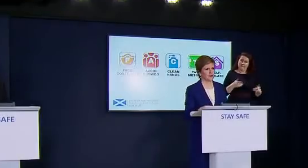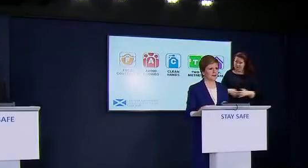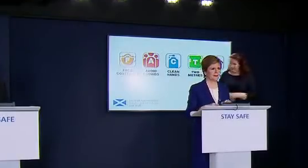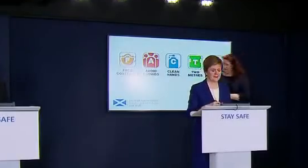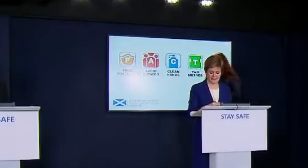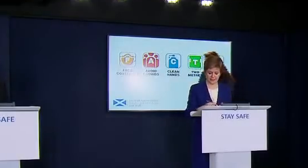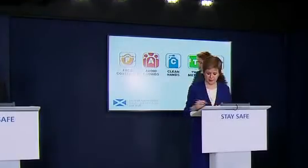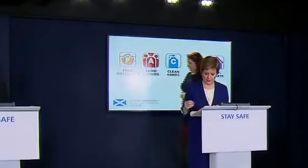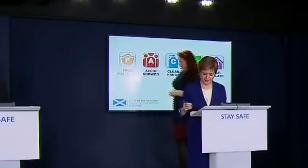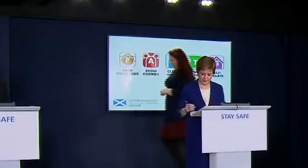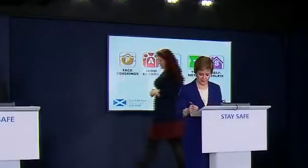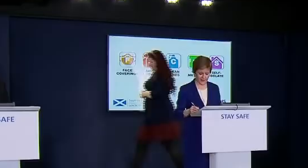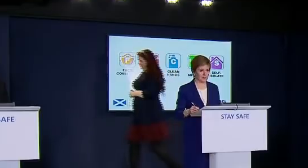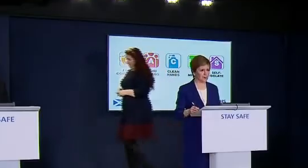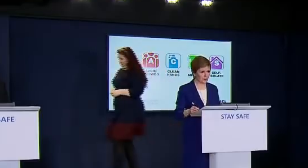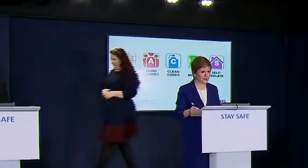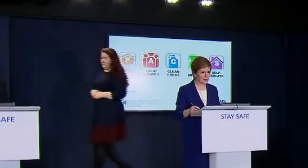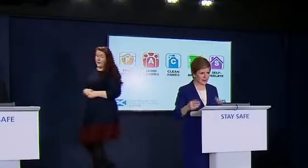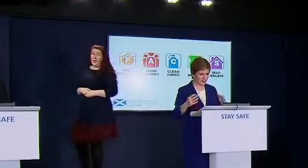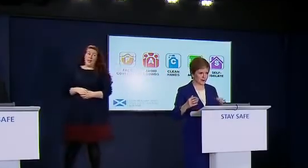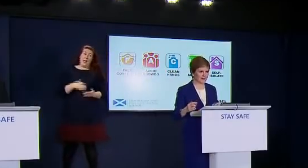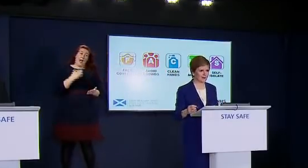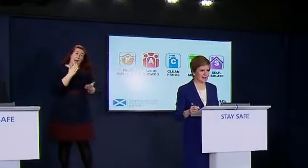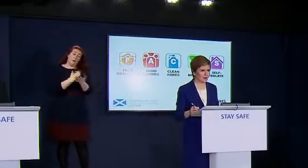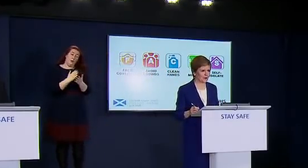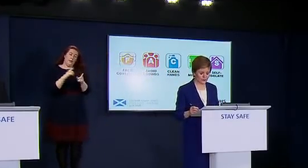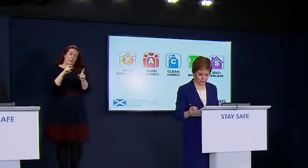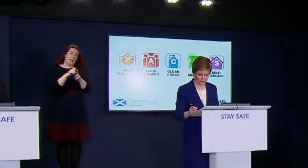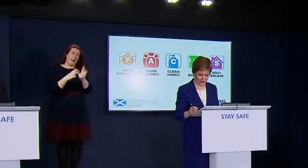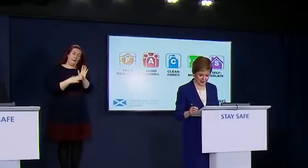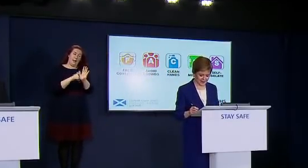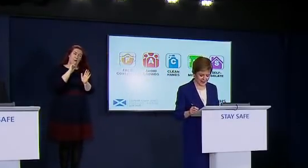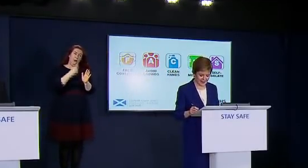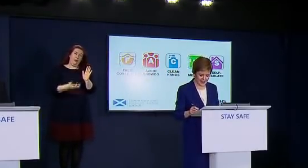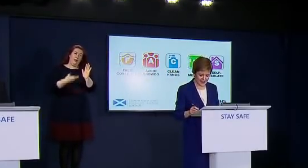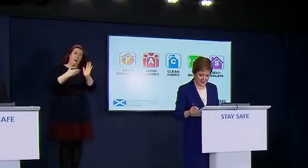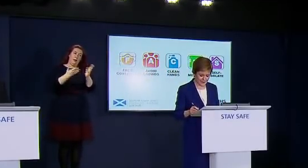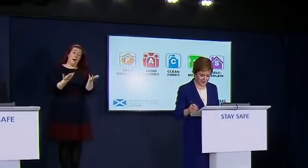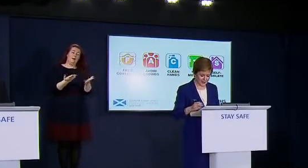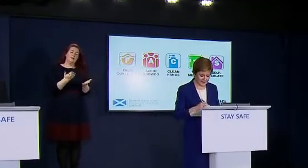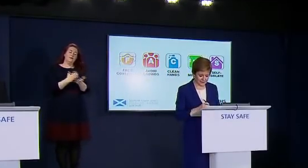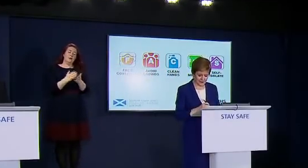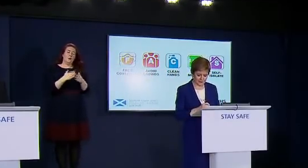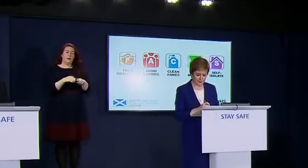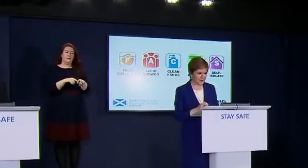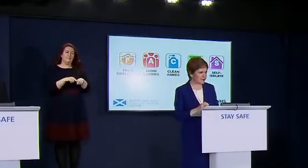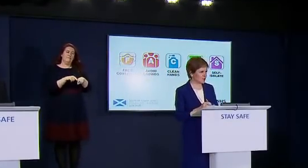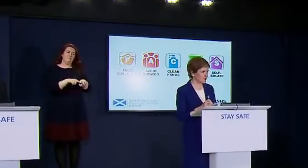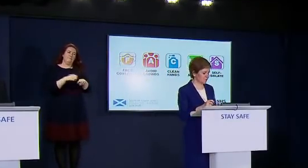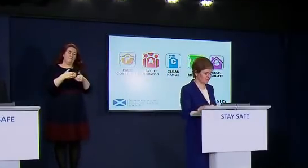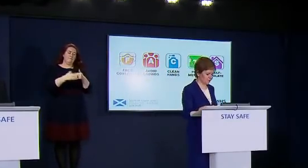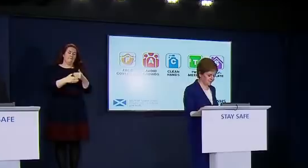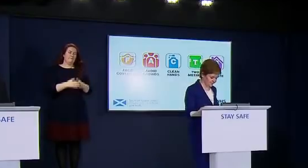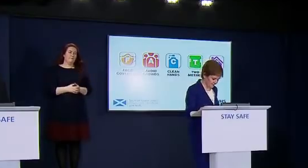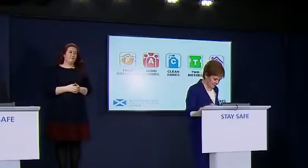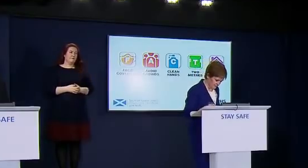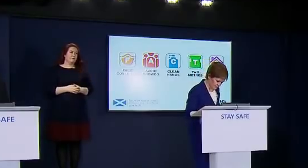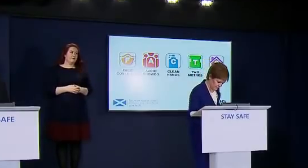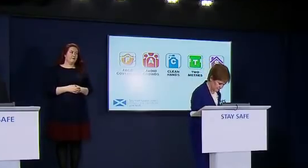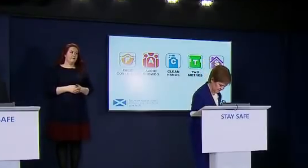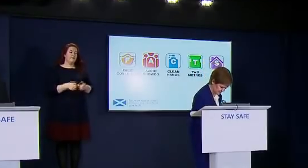I'm sure the Daily Mail can make something of that, but broadly speaking, we're on track. Andy Phillip from the Press and Journal.